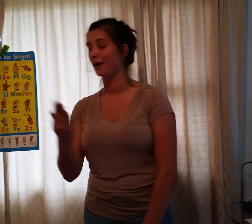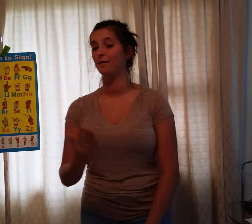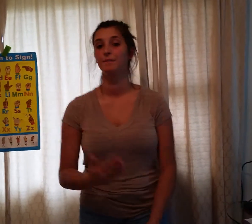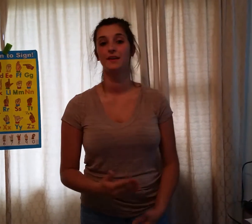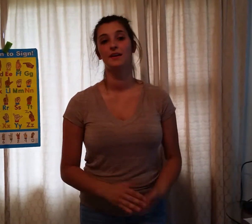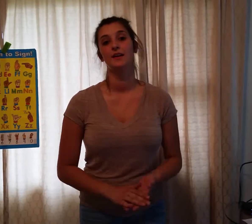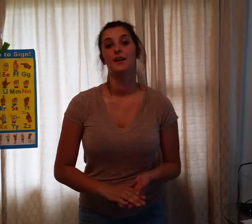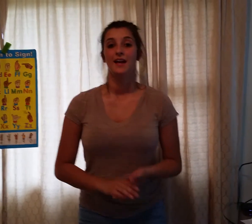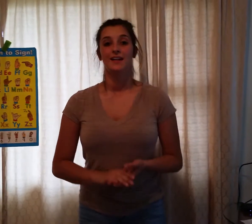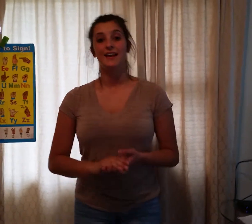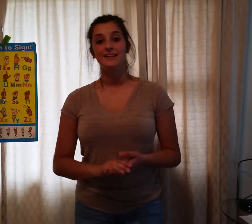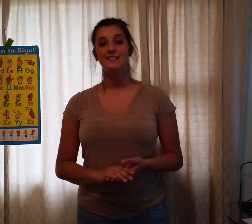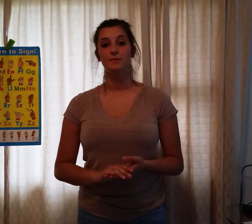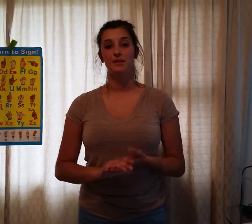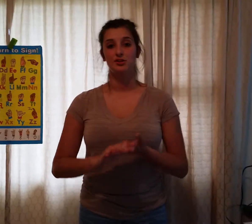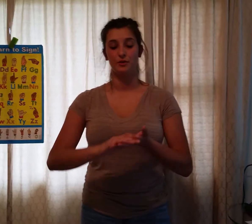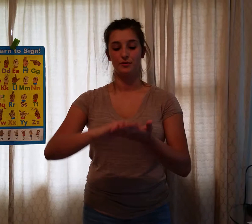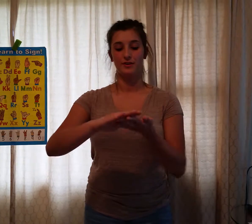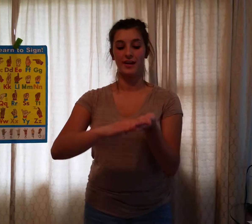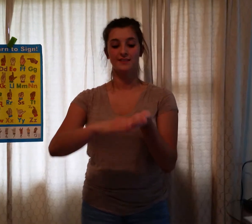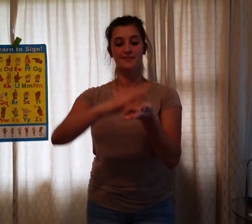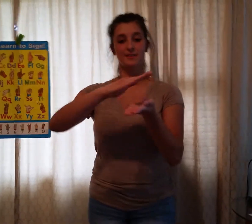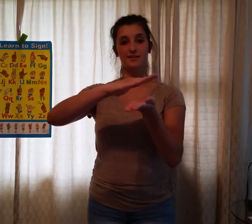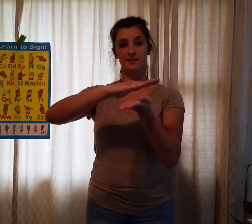out. Nice to meet you. Nice, the